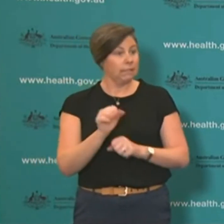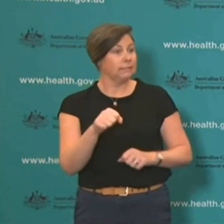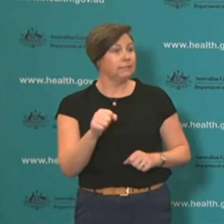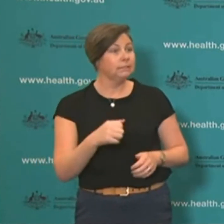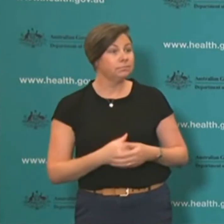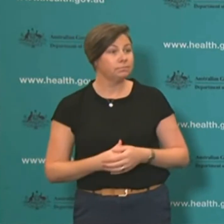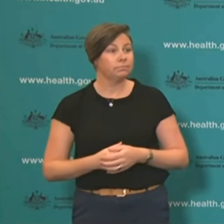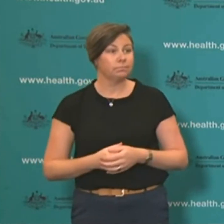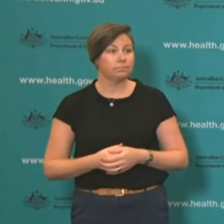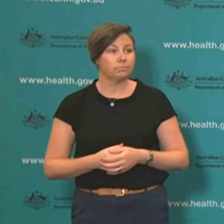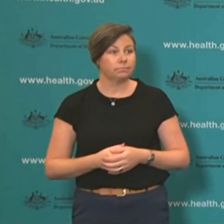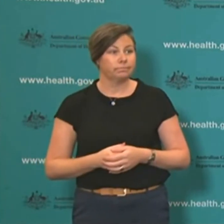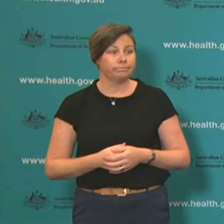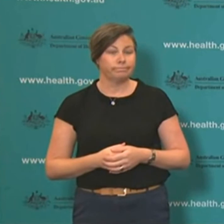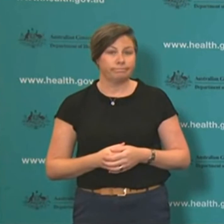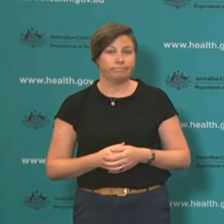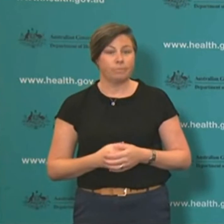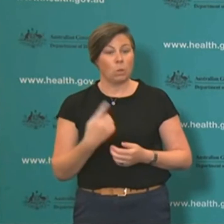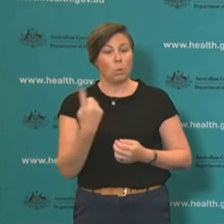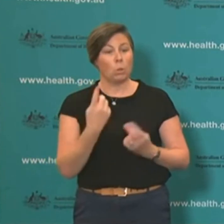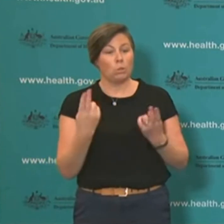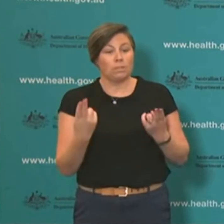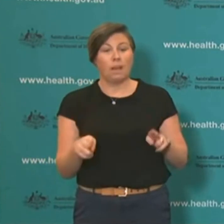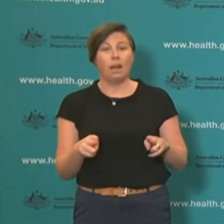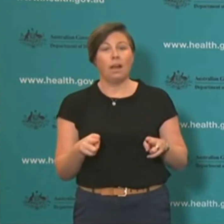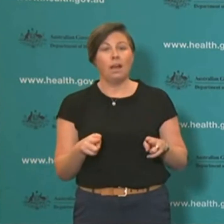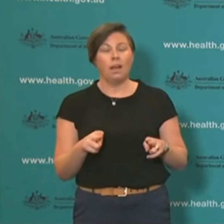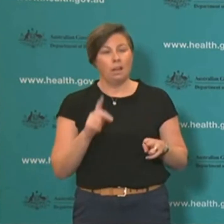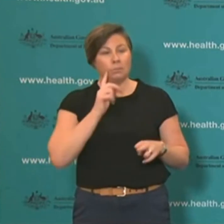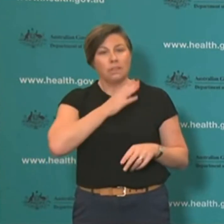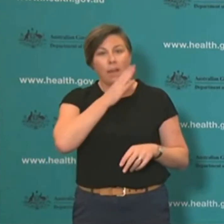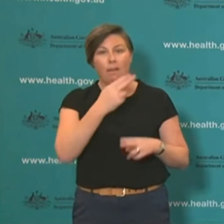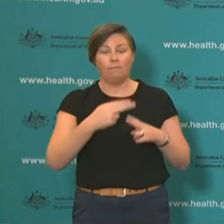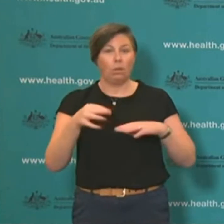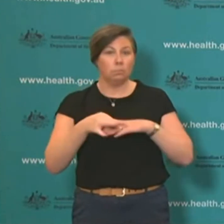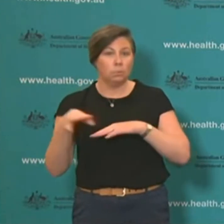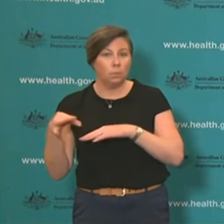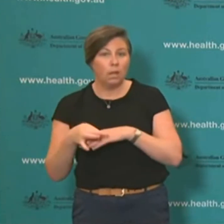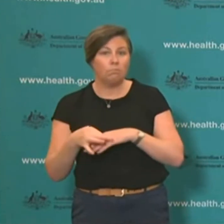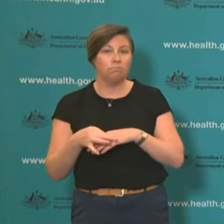answer is yes. And every one of those deaths will have an impact on husbands